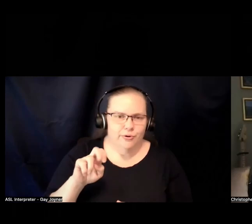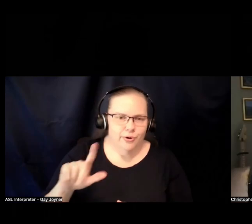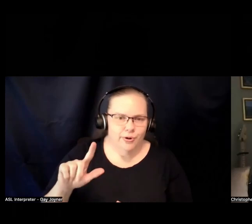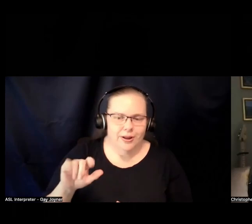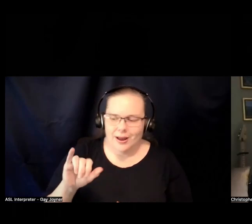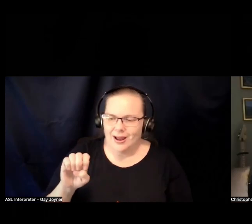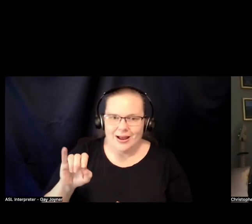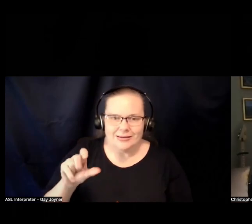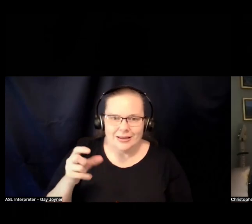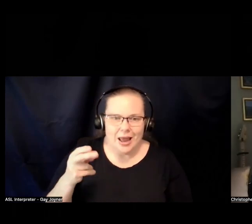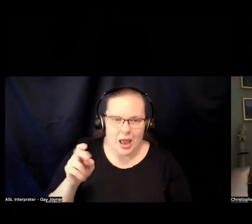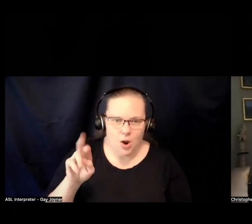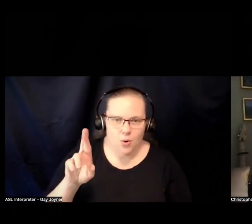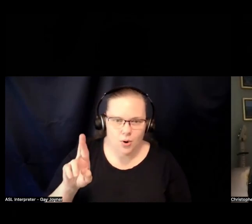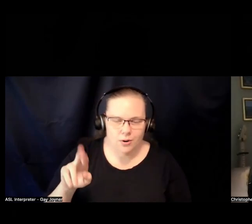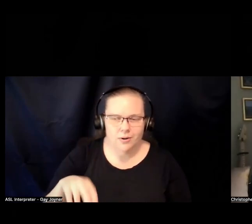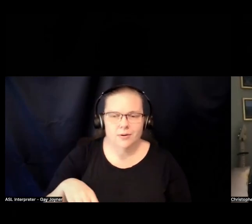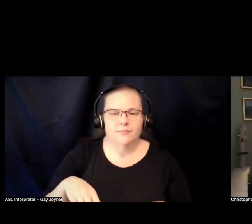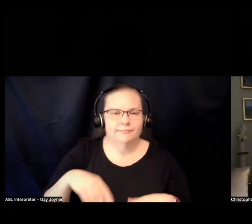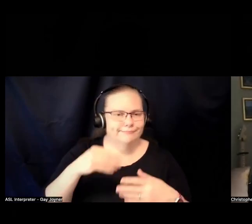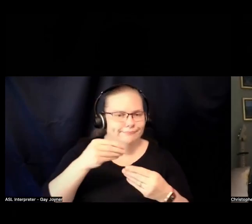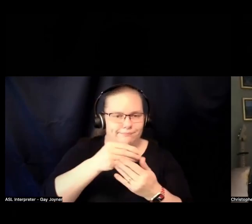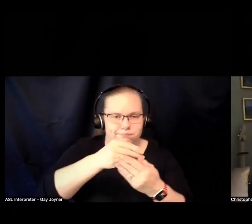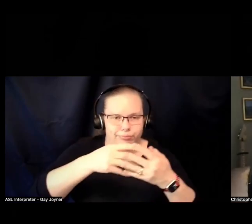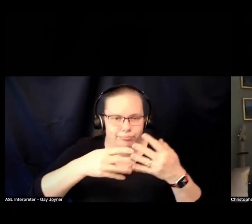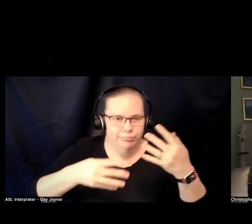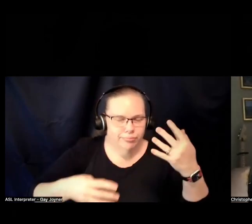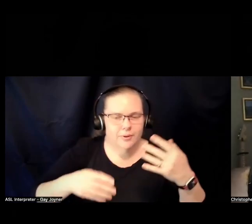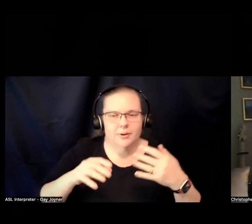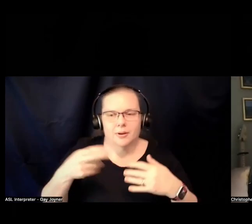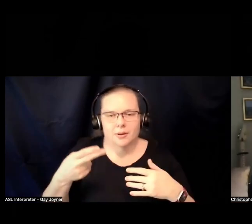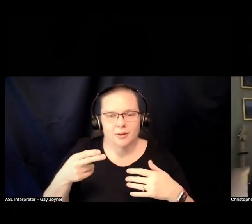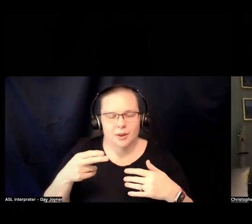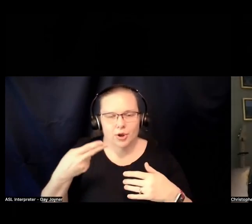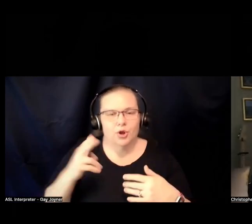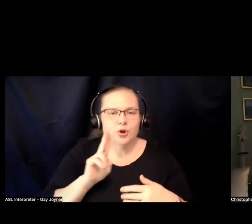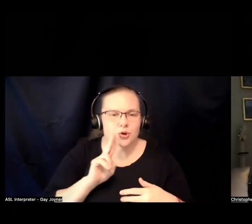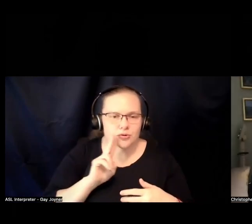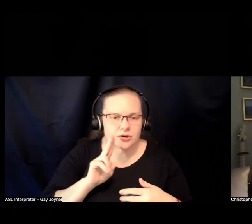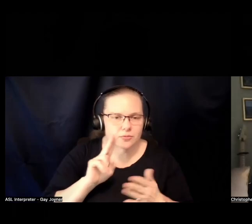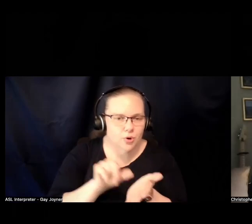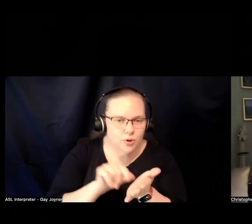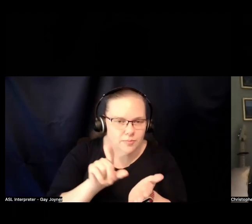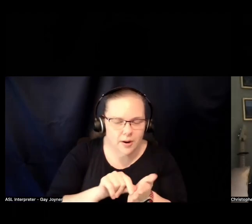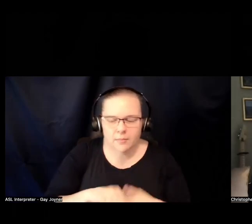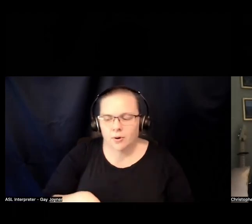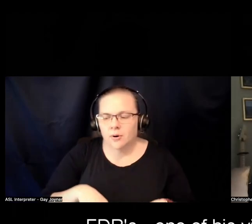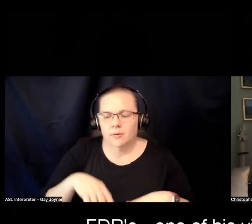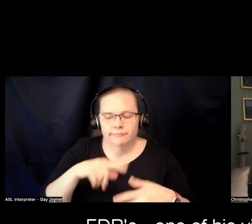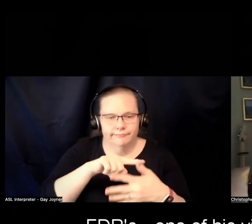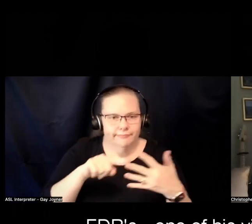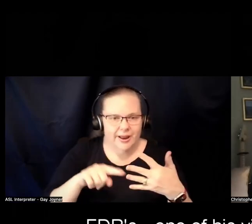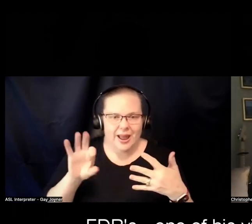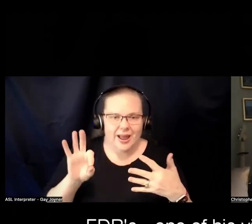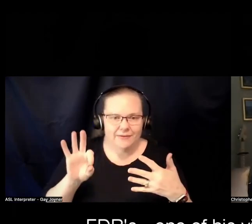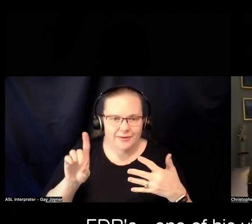director, Avetta Culp Hobby, the publisher of the Houston newspaper, elder statesman Bernard Baruch,